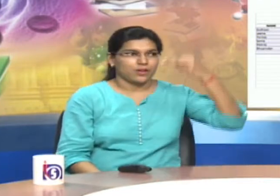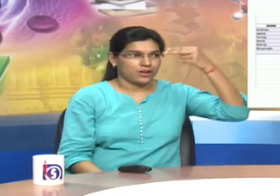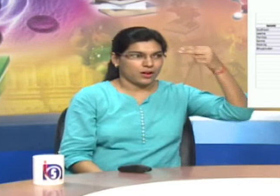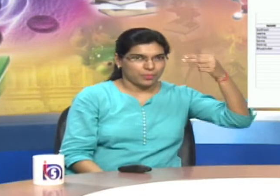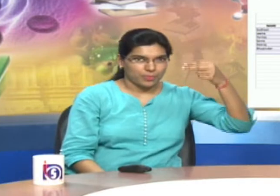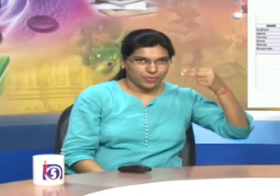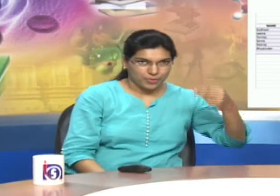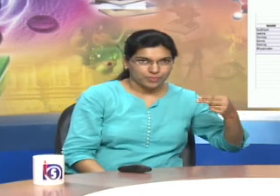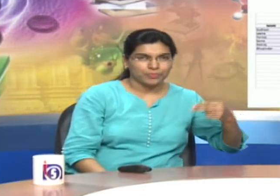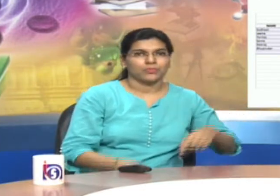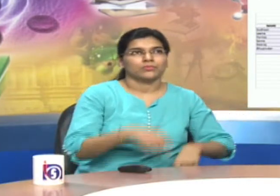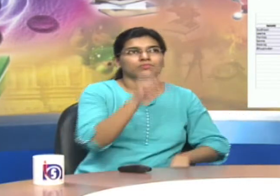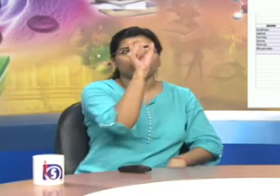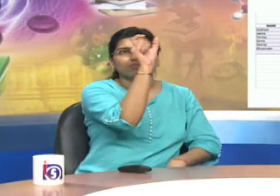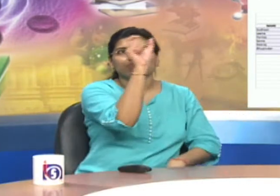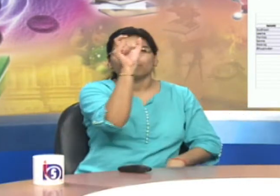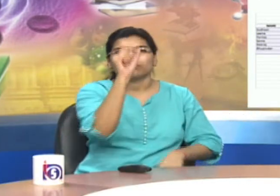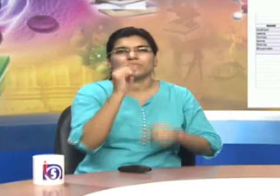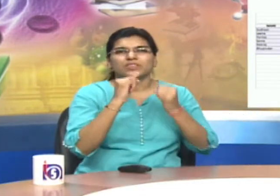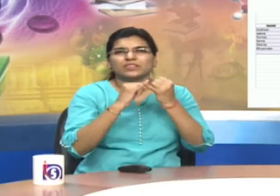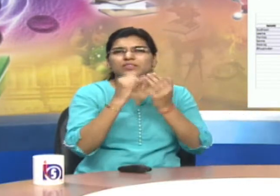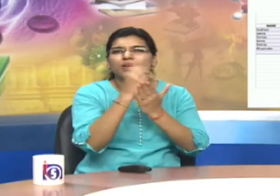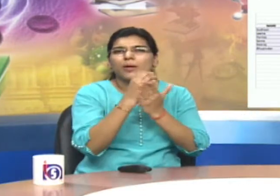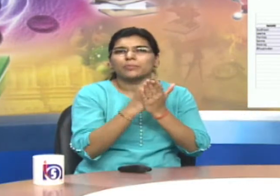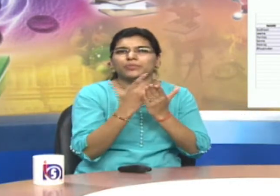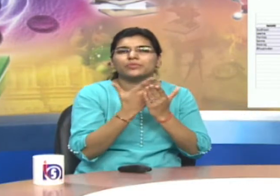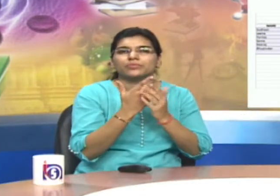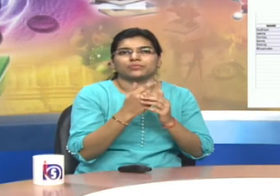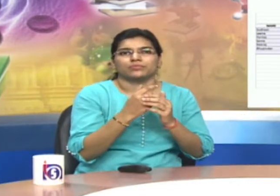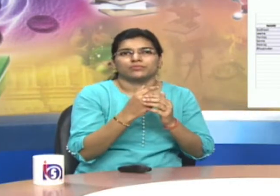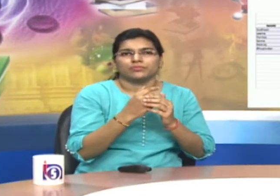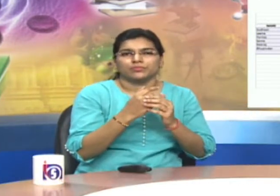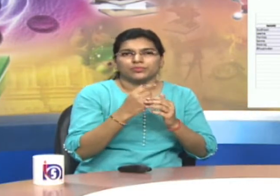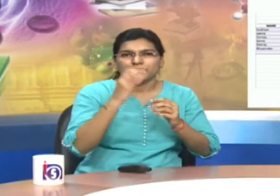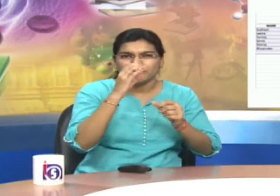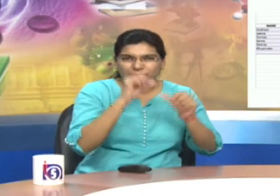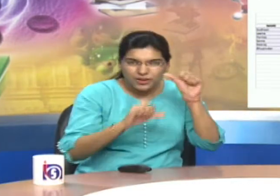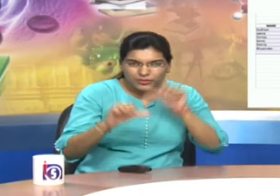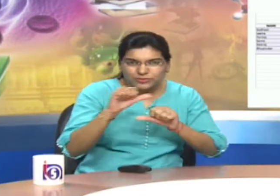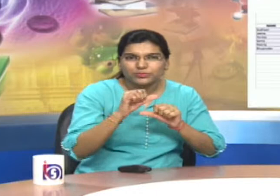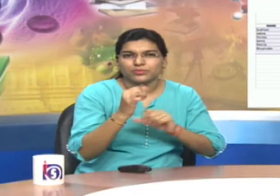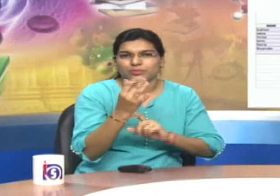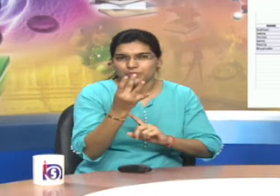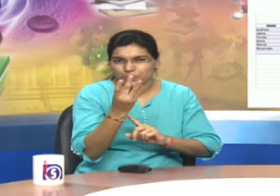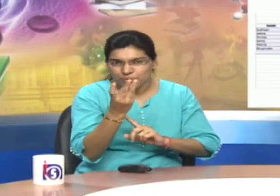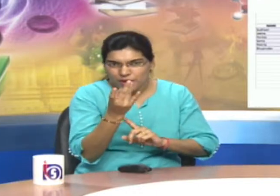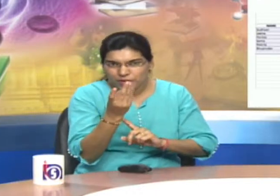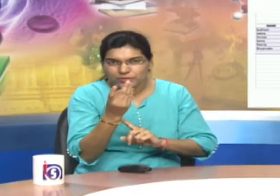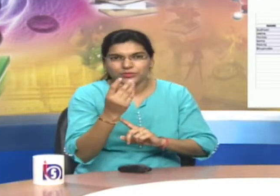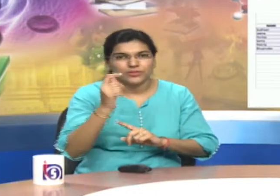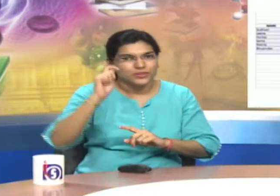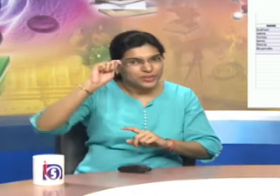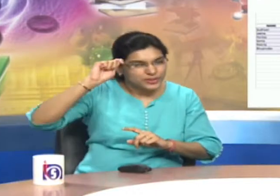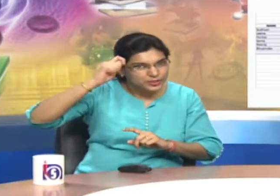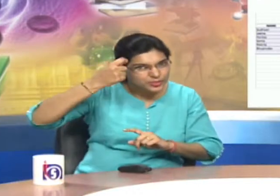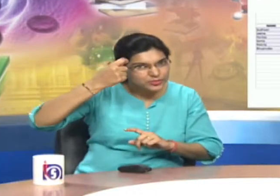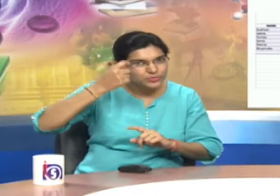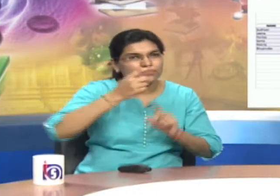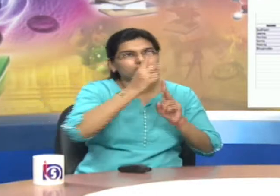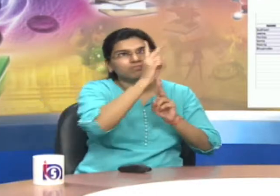I hope you understood. So similarly, there are students' name written, and science,